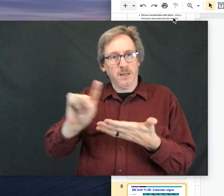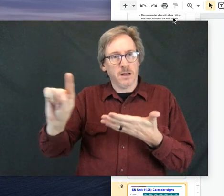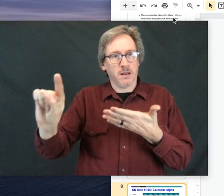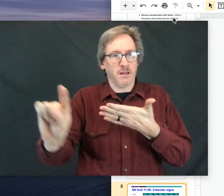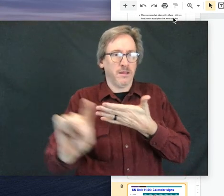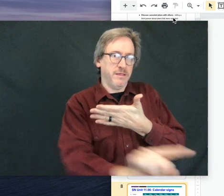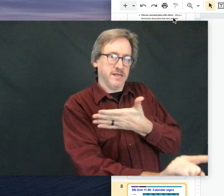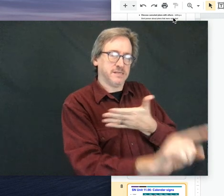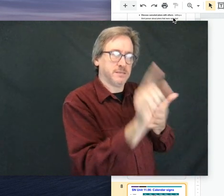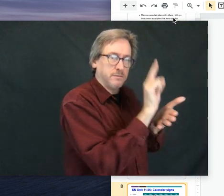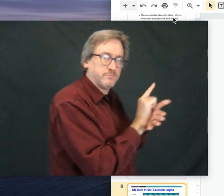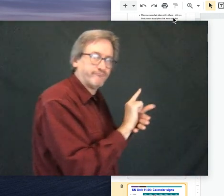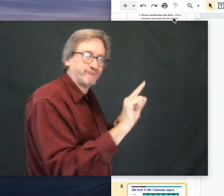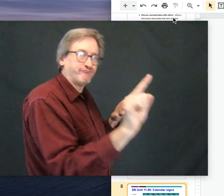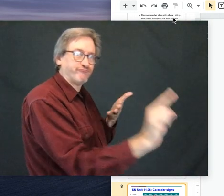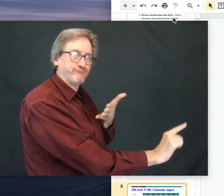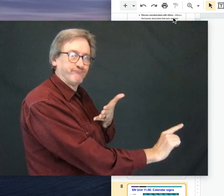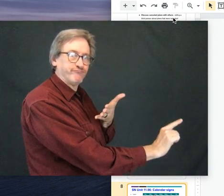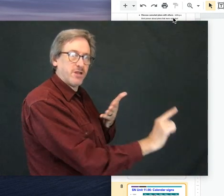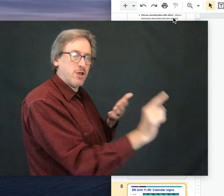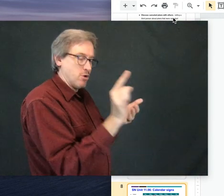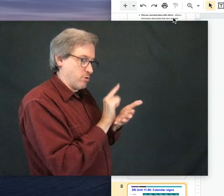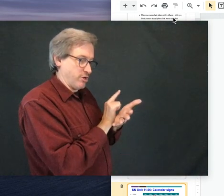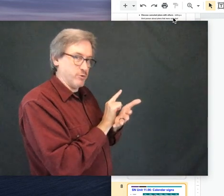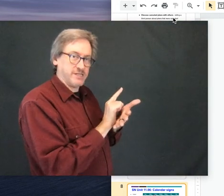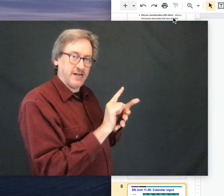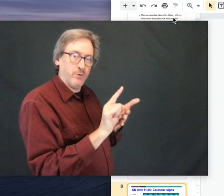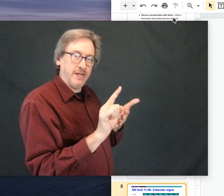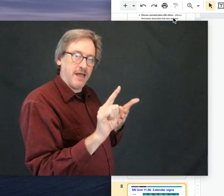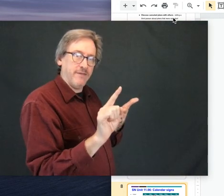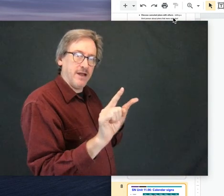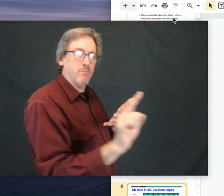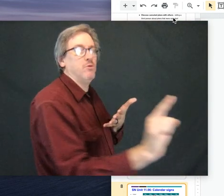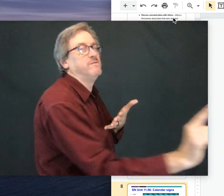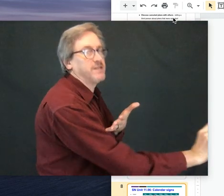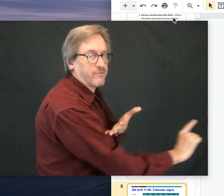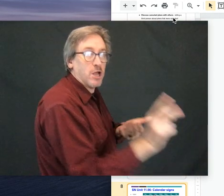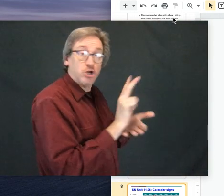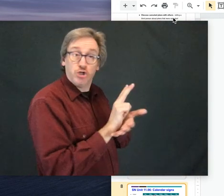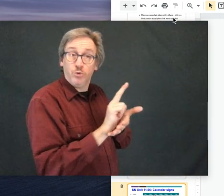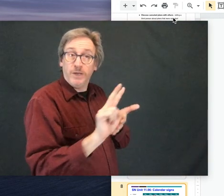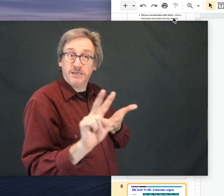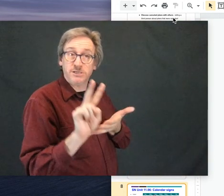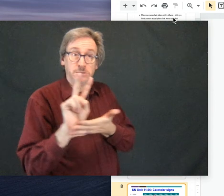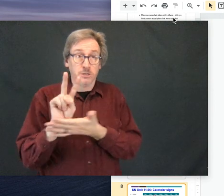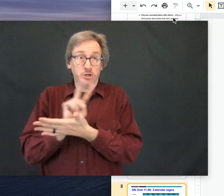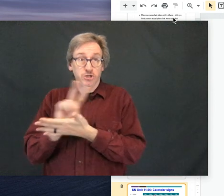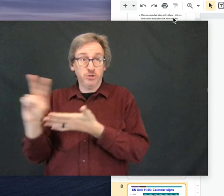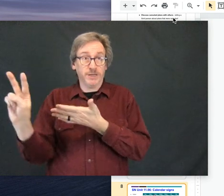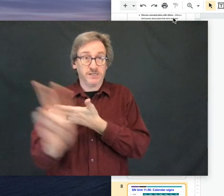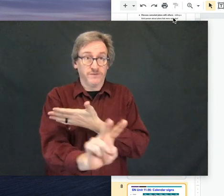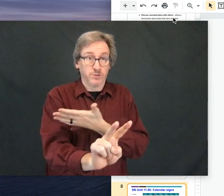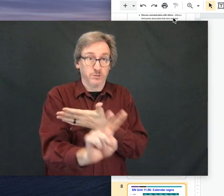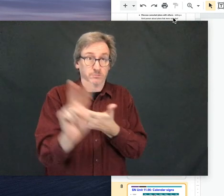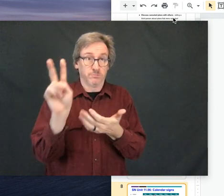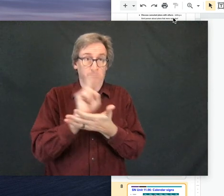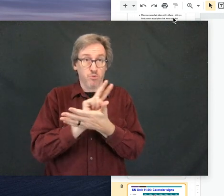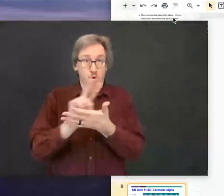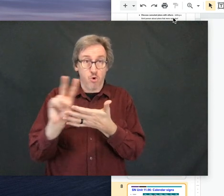be this, where you sign week and then it moves in the front. 2 weeks, 2 weeks